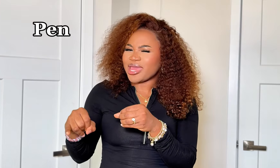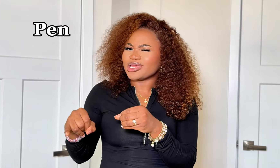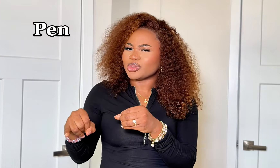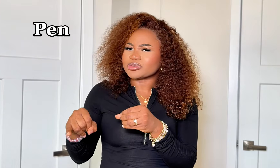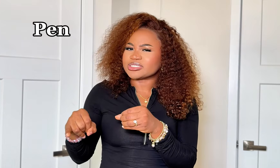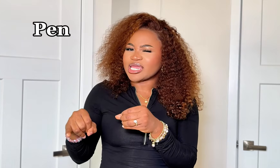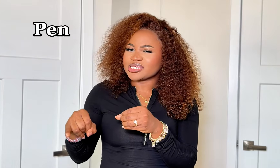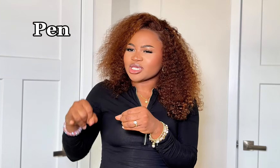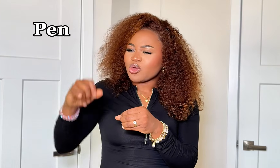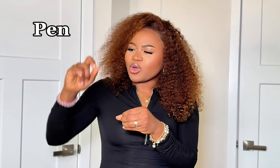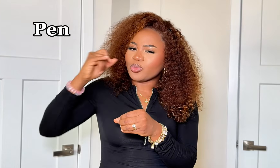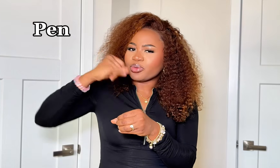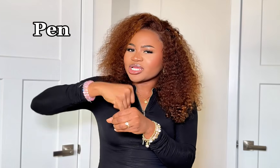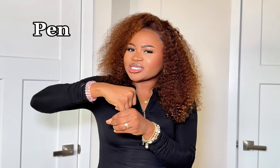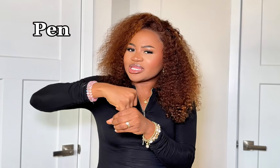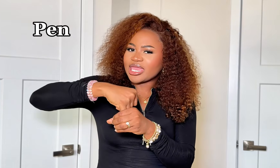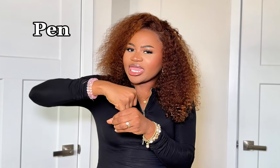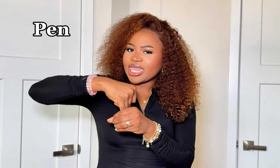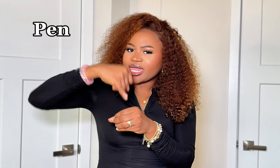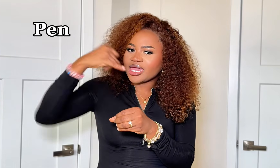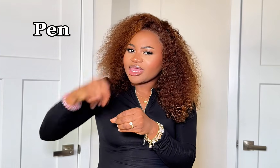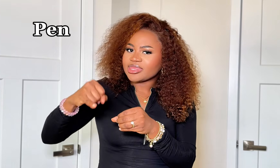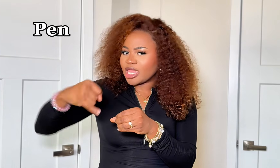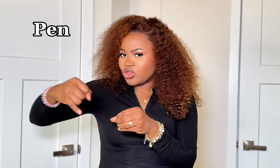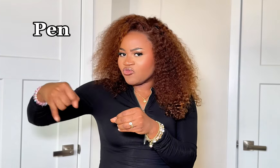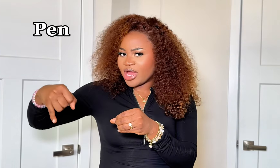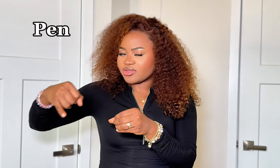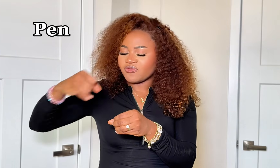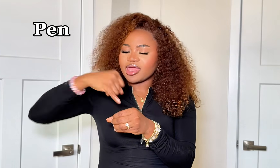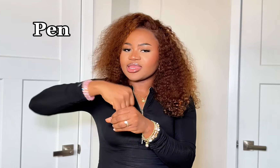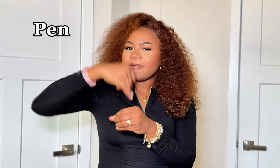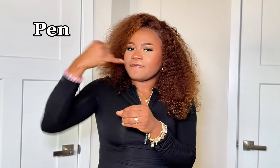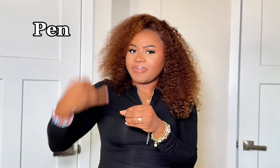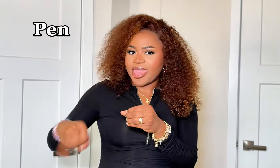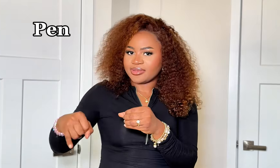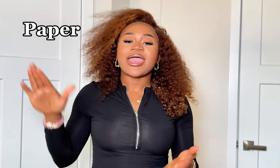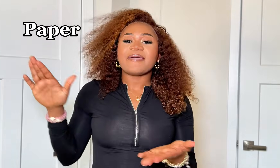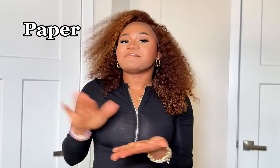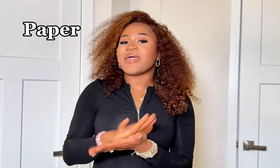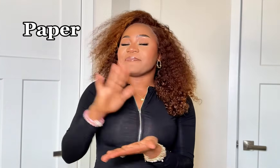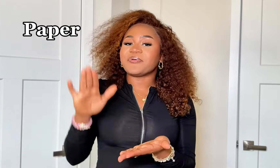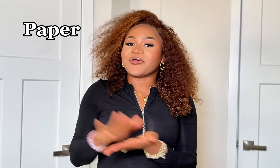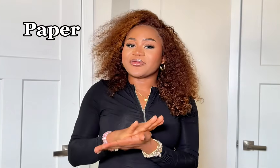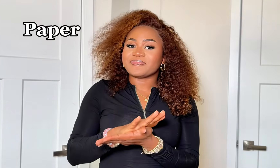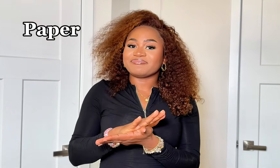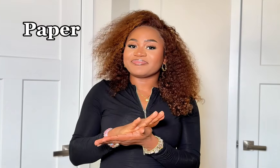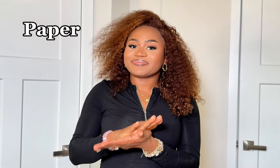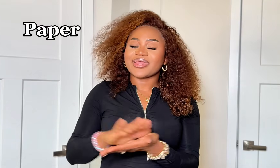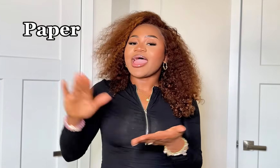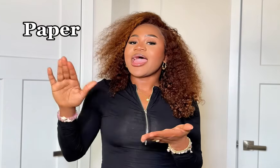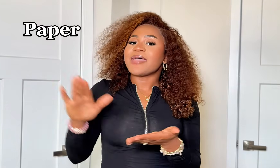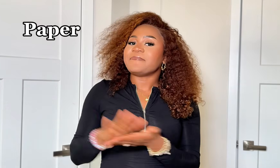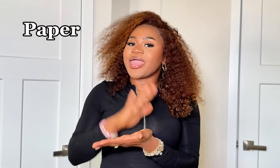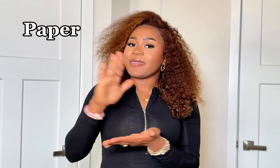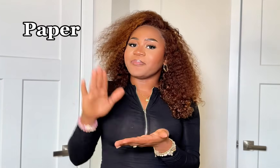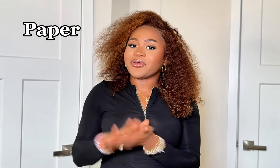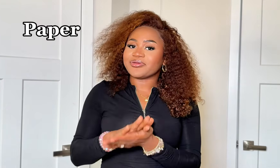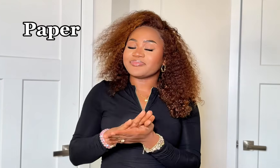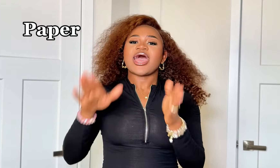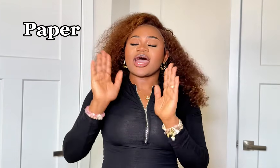in those days where you put it in the ink, then you write, right? Pen. Paper. Paper. Have your